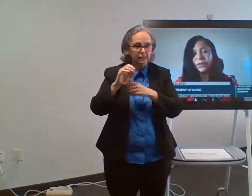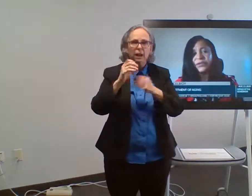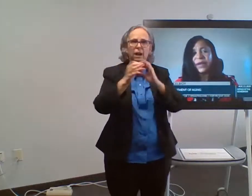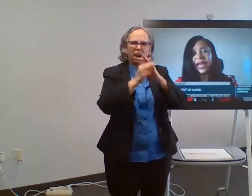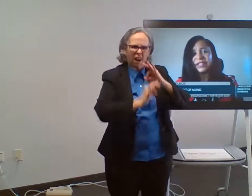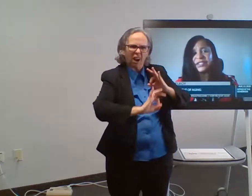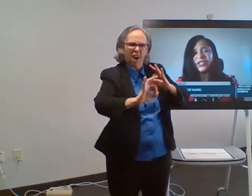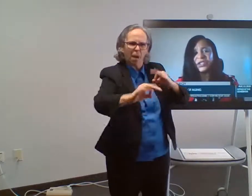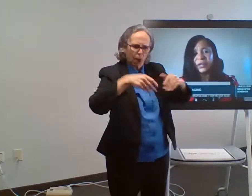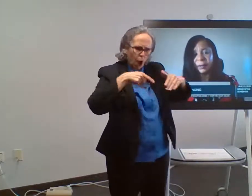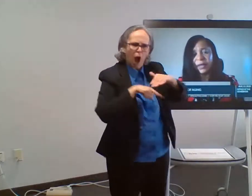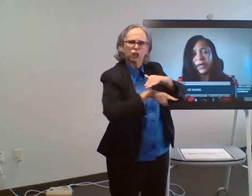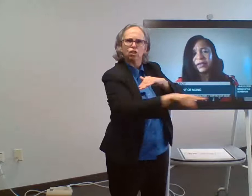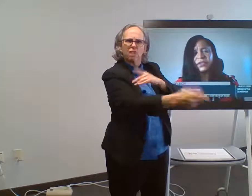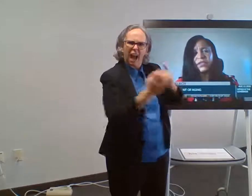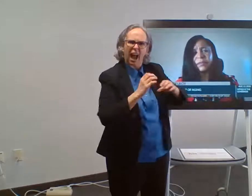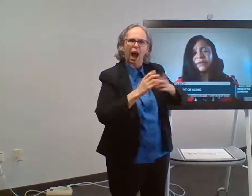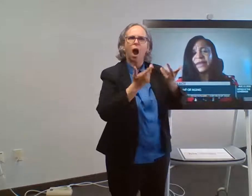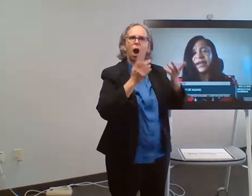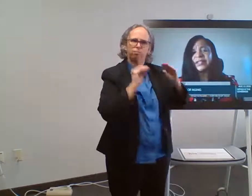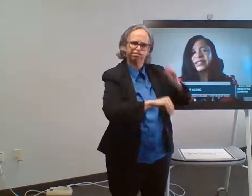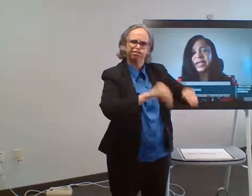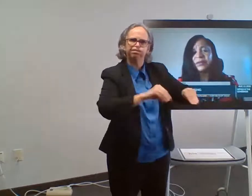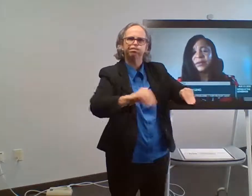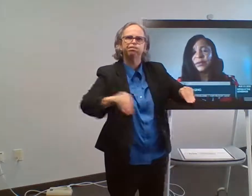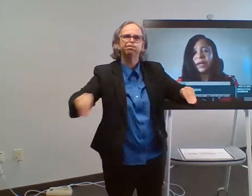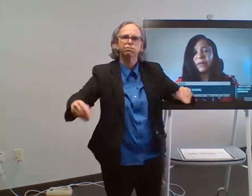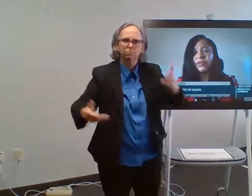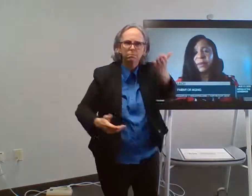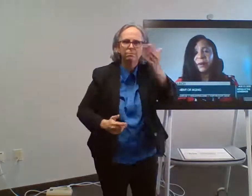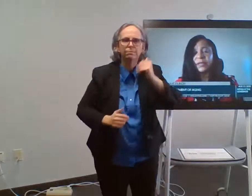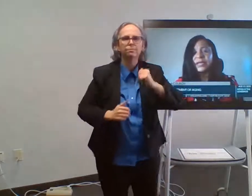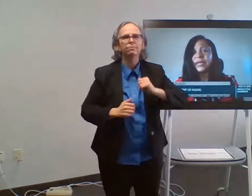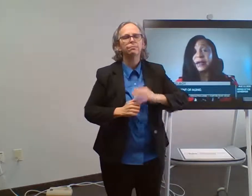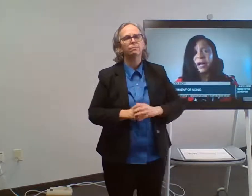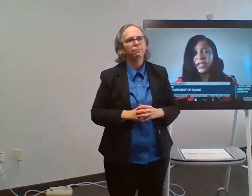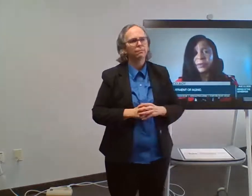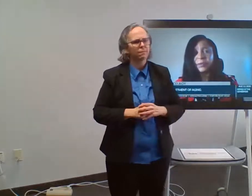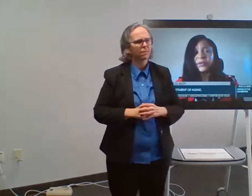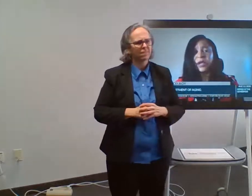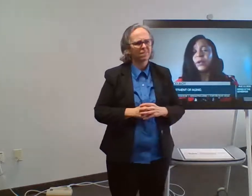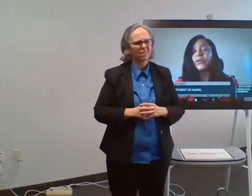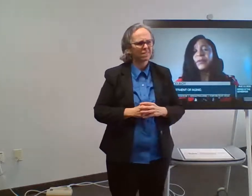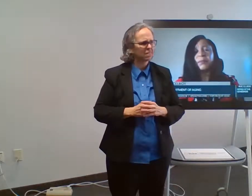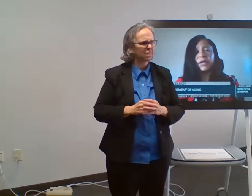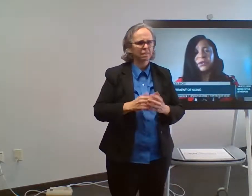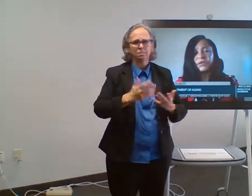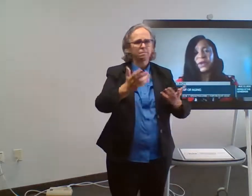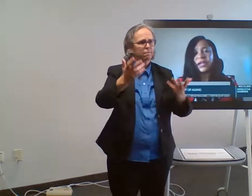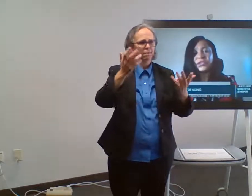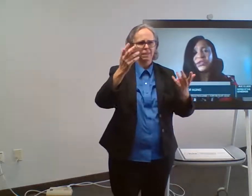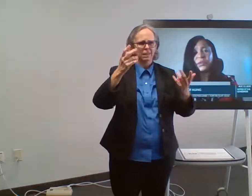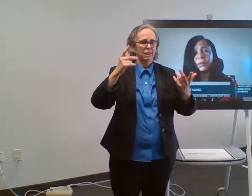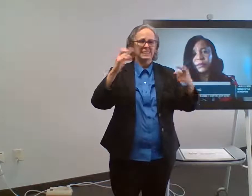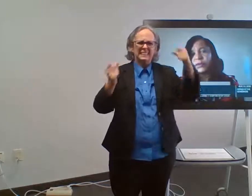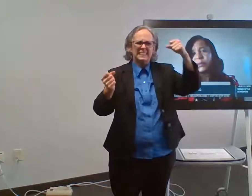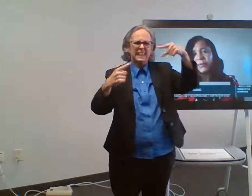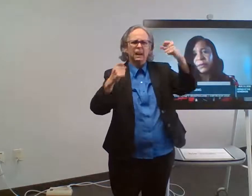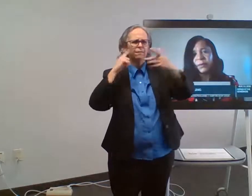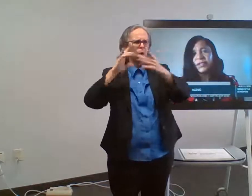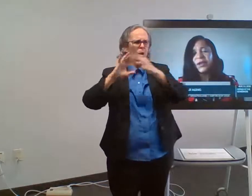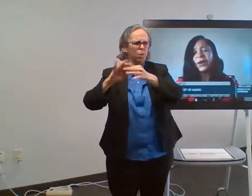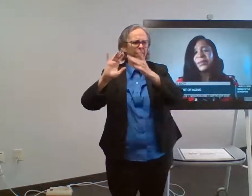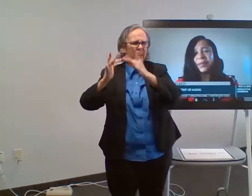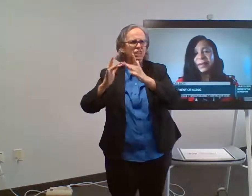often refer to as the SHIP. And the SHIP provides state and local health departments and hospitals with a menu of strategies to improve